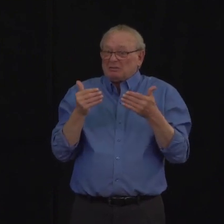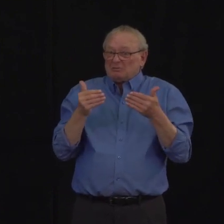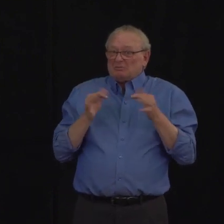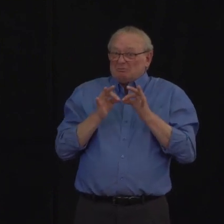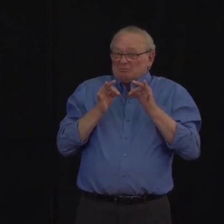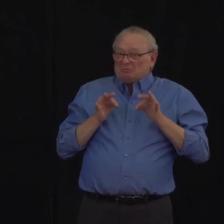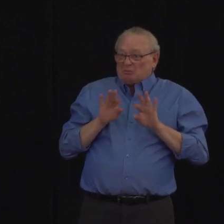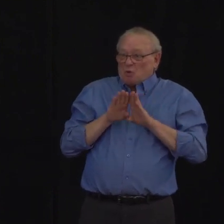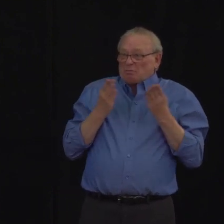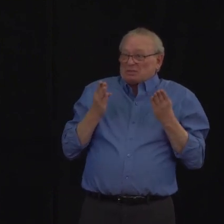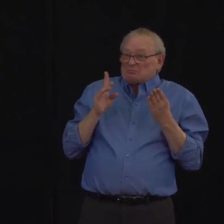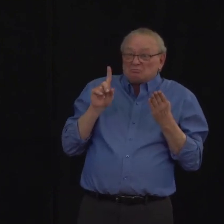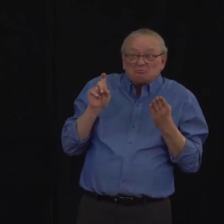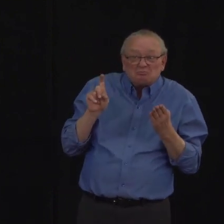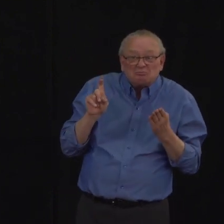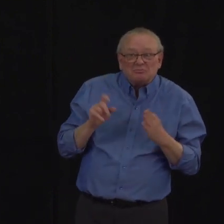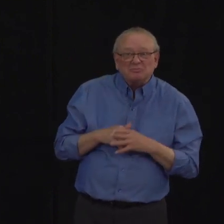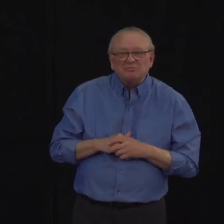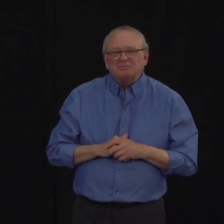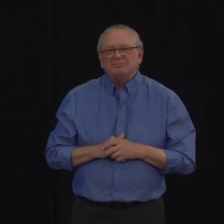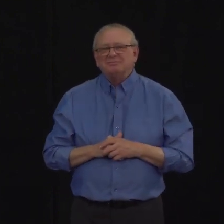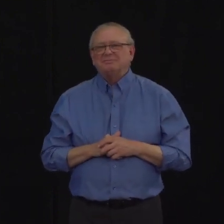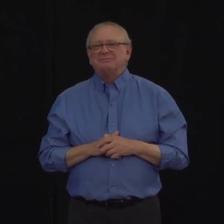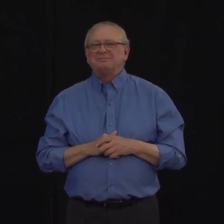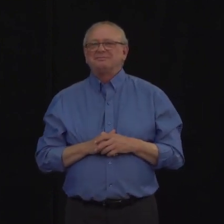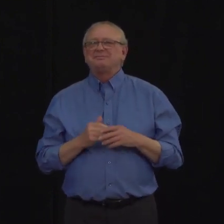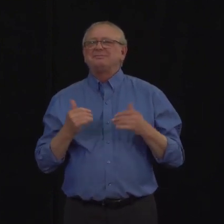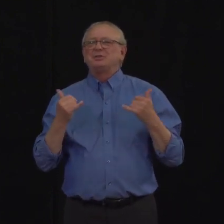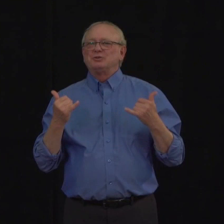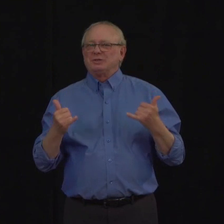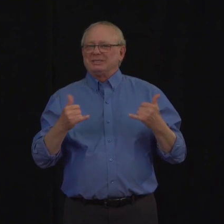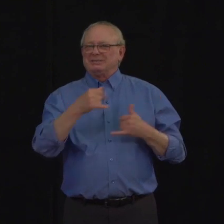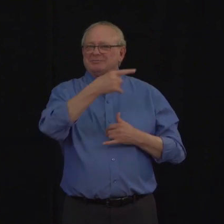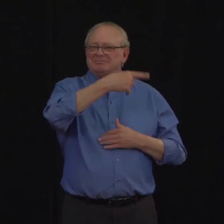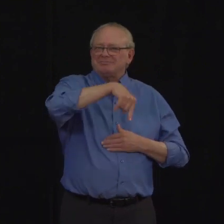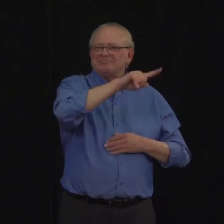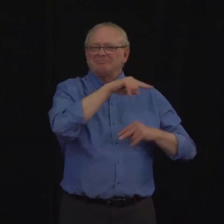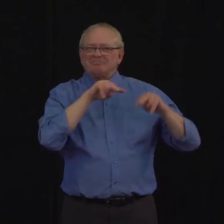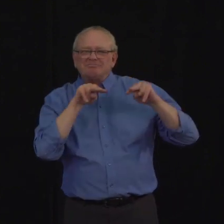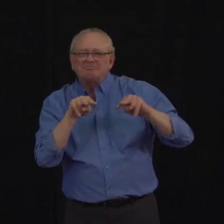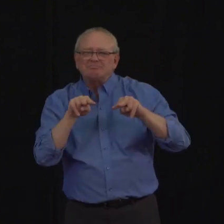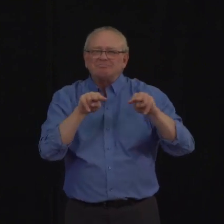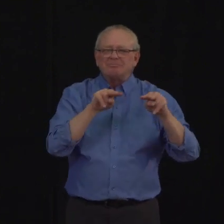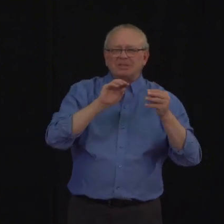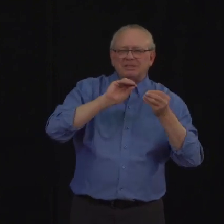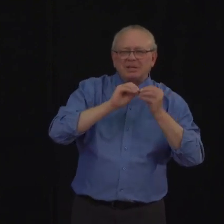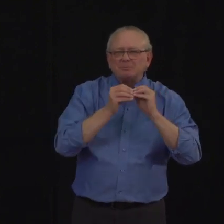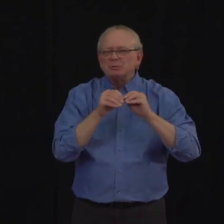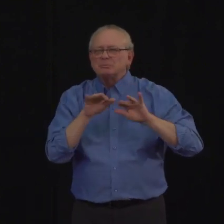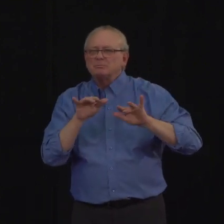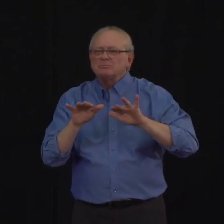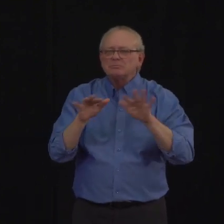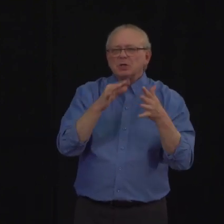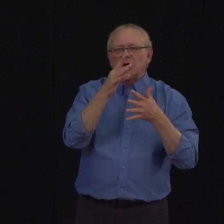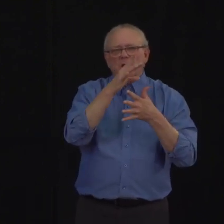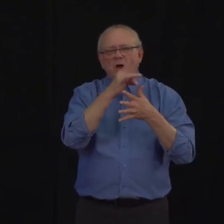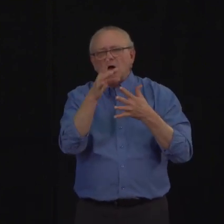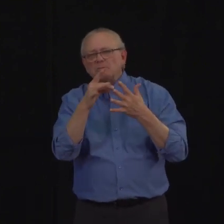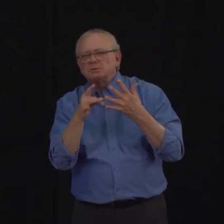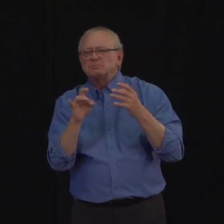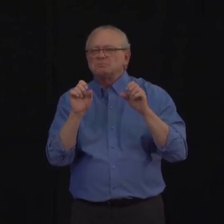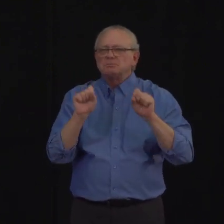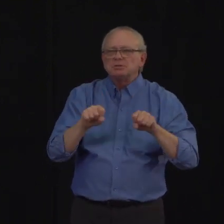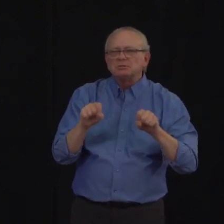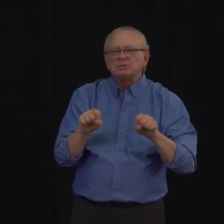looking at multiple options for stage 2. The date that has been put out as the earliest possible is June 19th. I think,